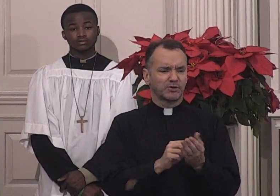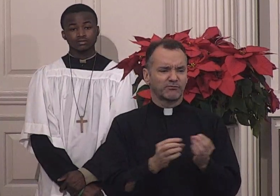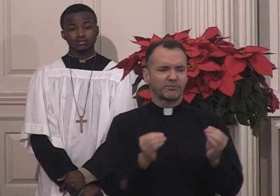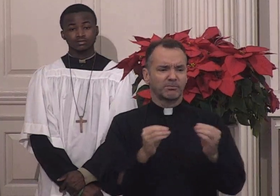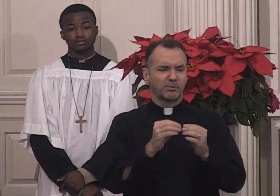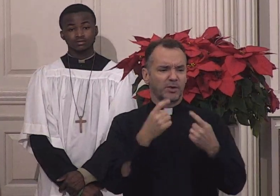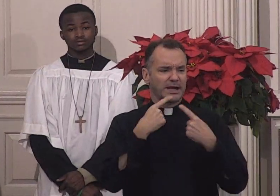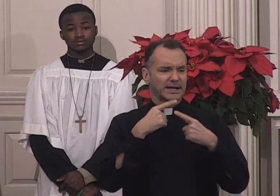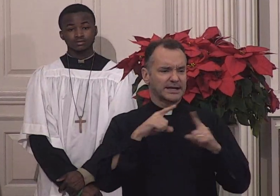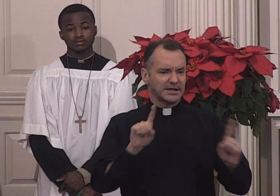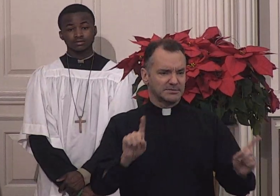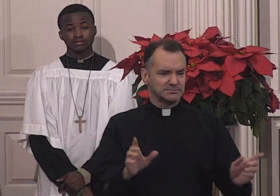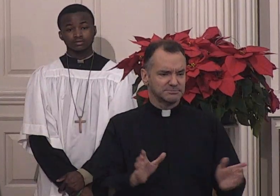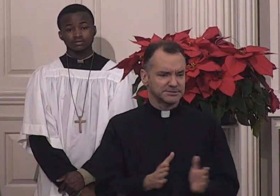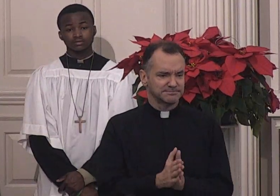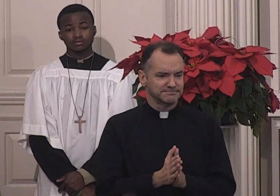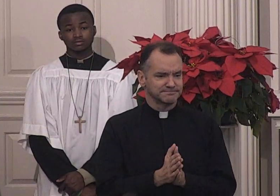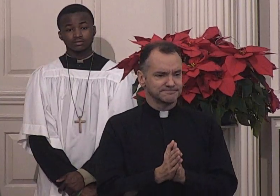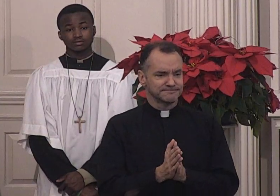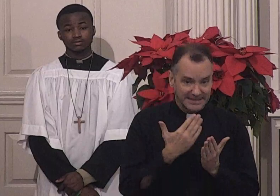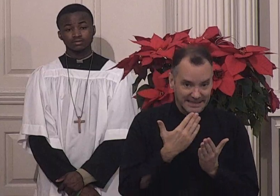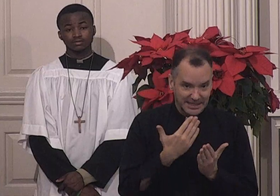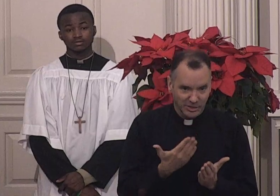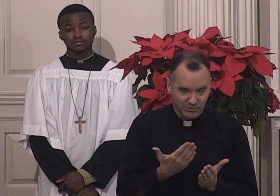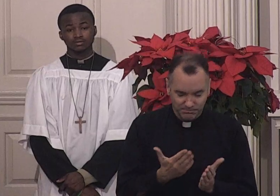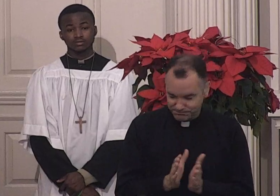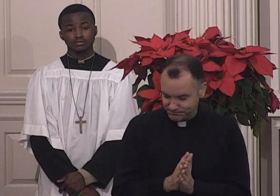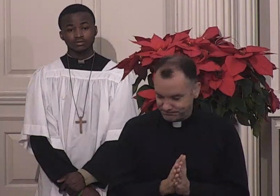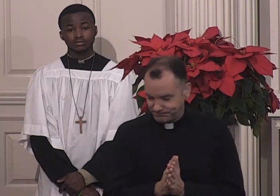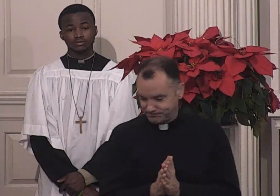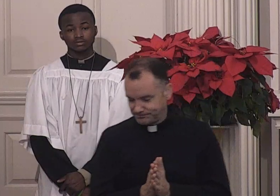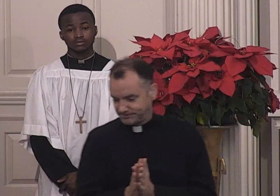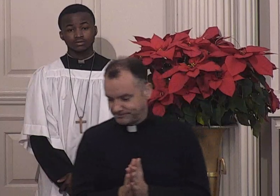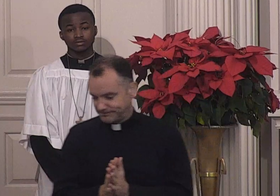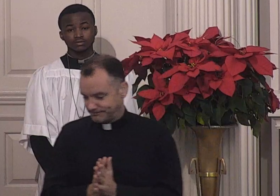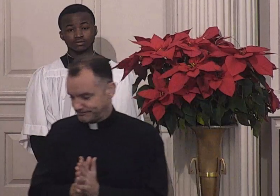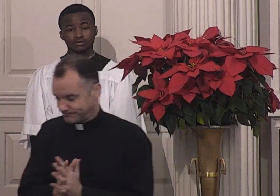Life pilgrimage, and you can read more announcements in the bulletin. Thank you.